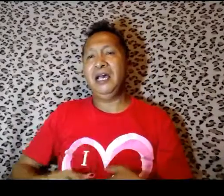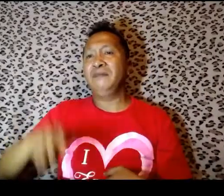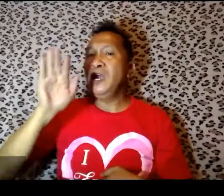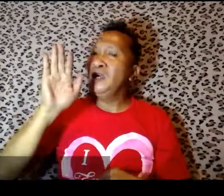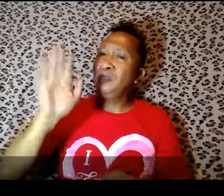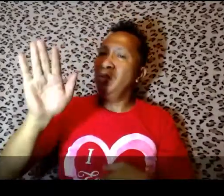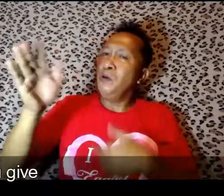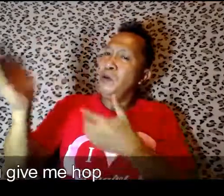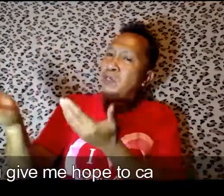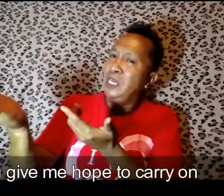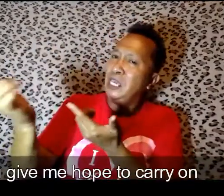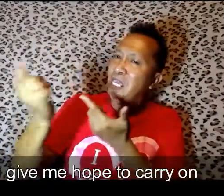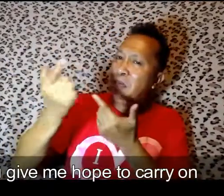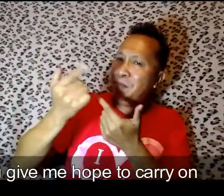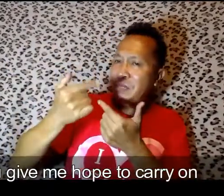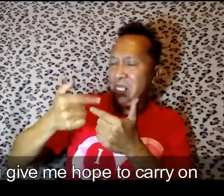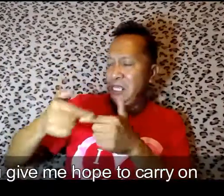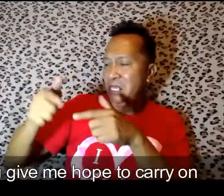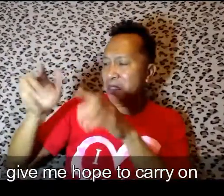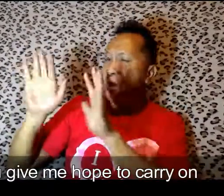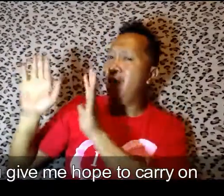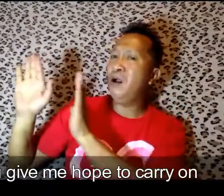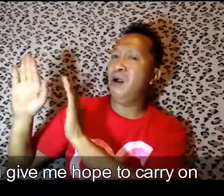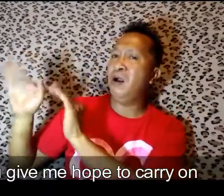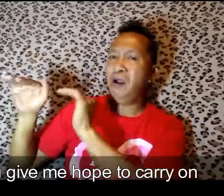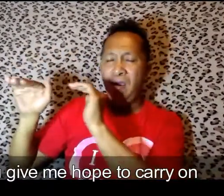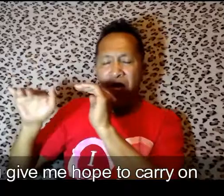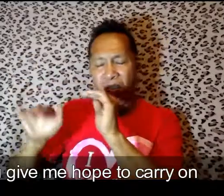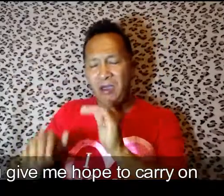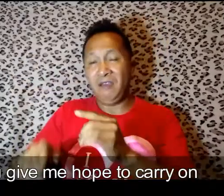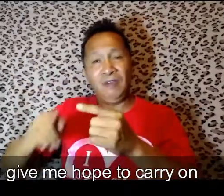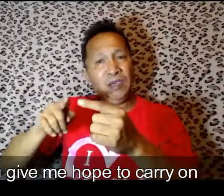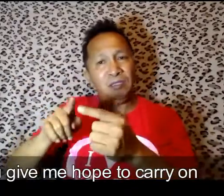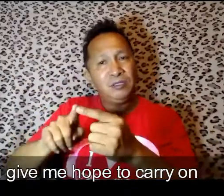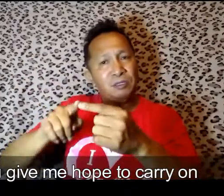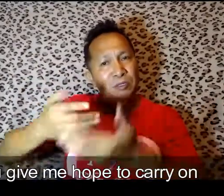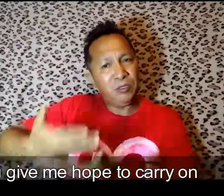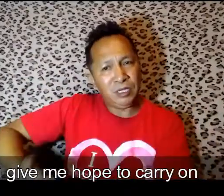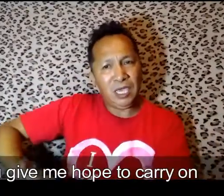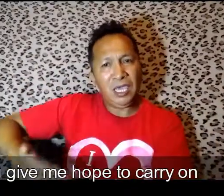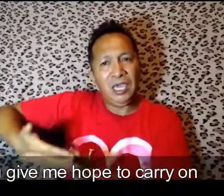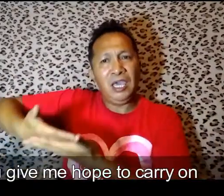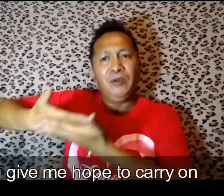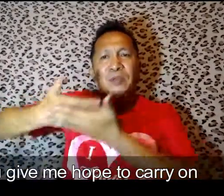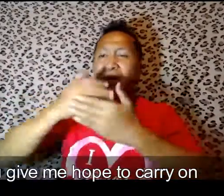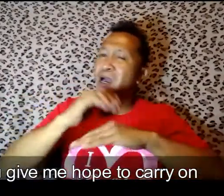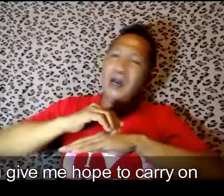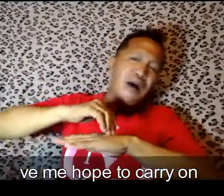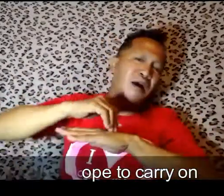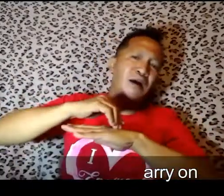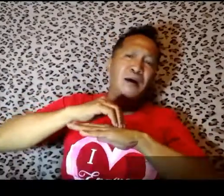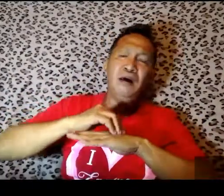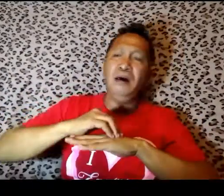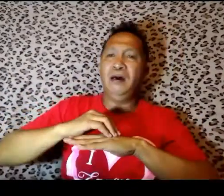You give me hope To carry